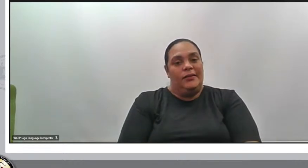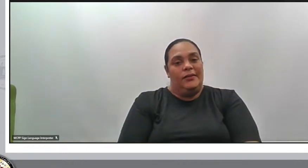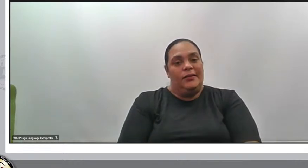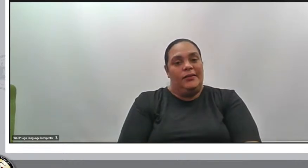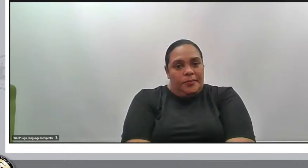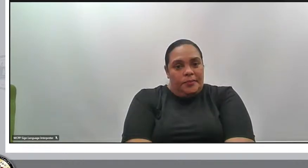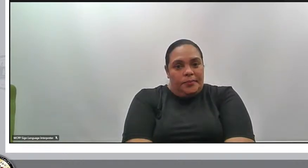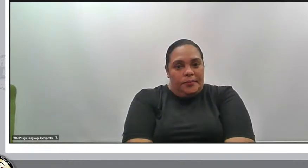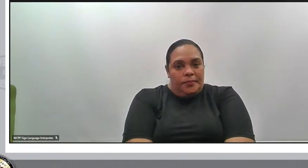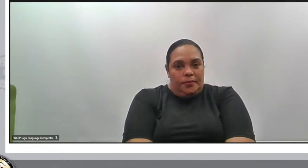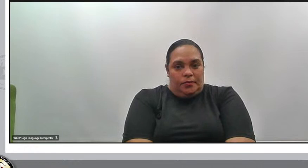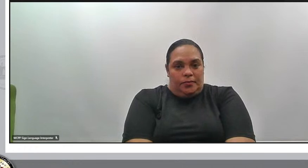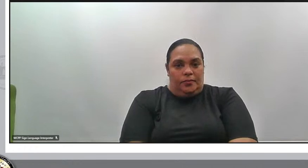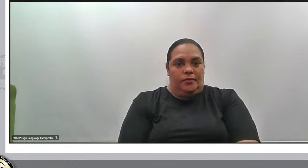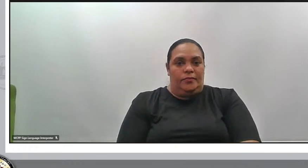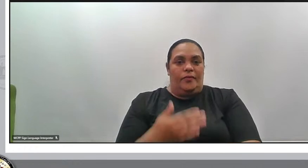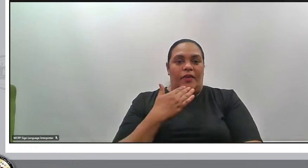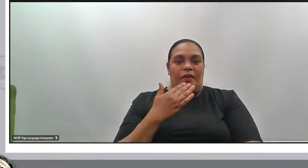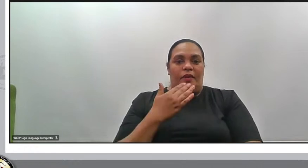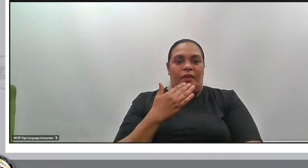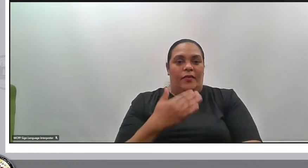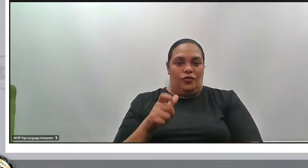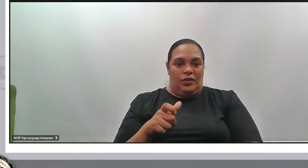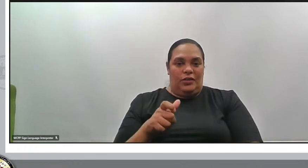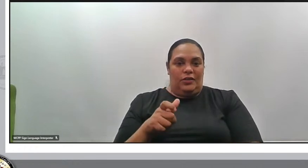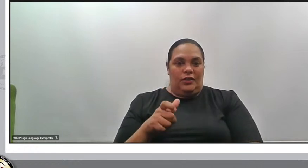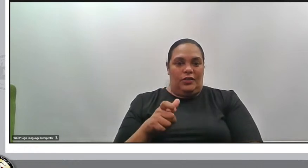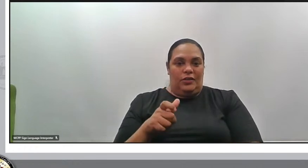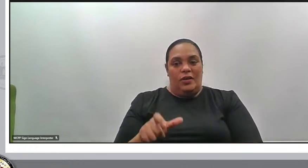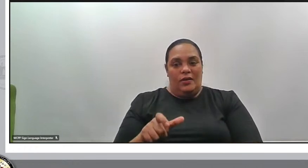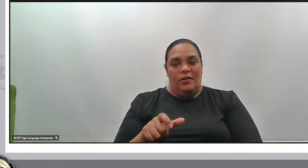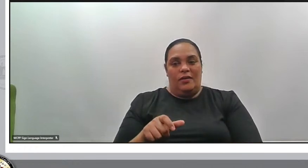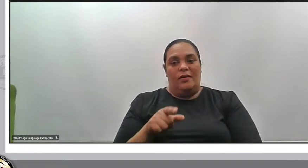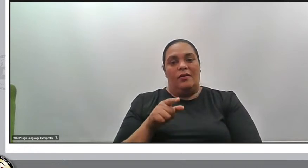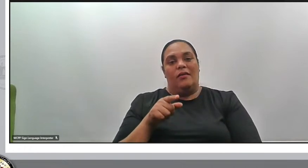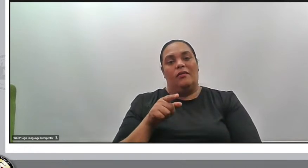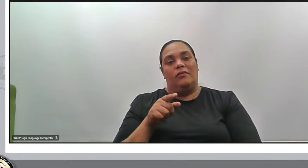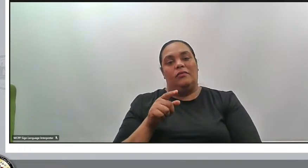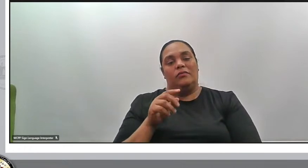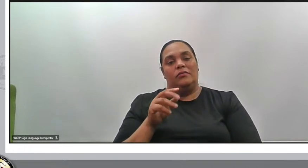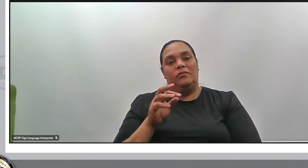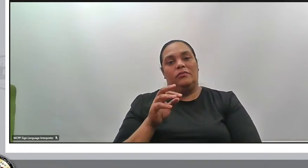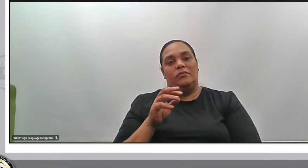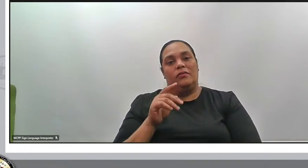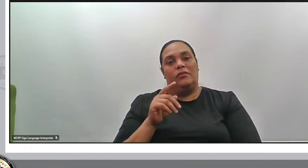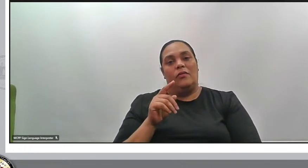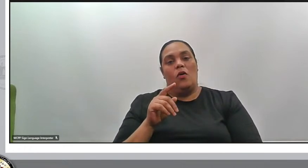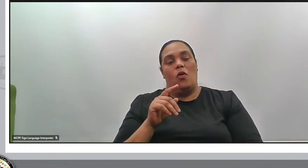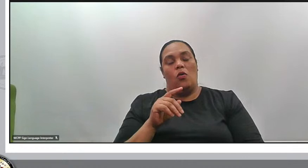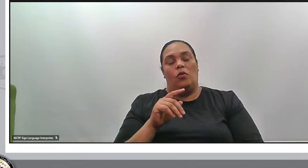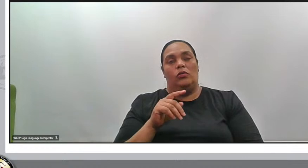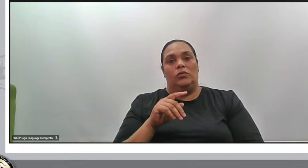Thank you, Chair. Chair, on table